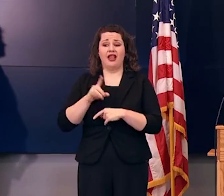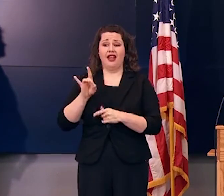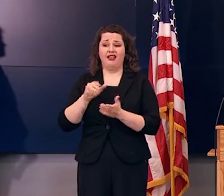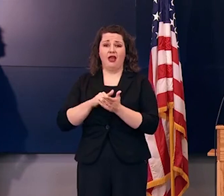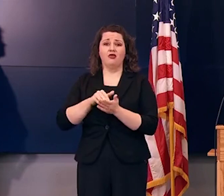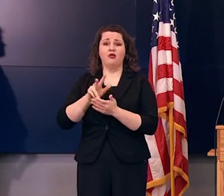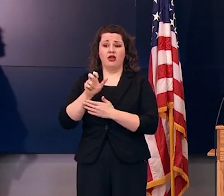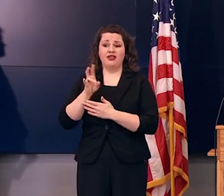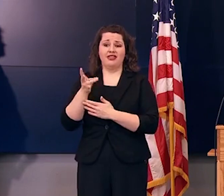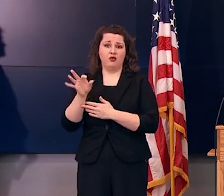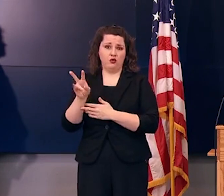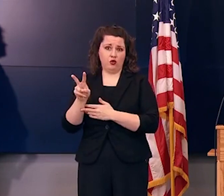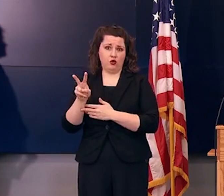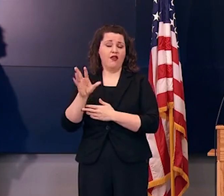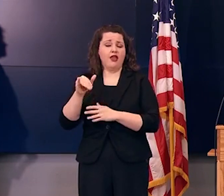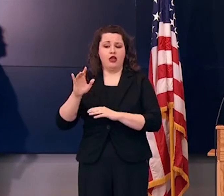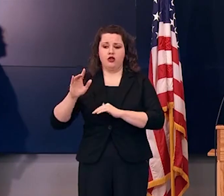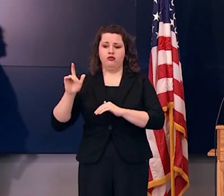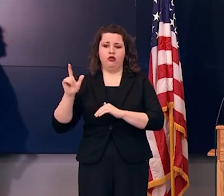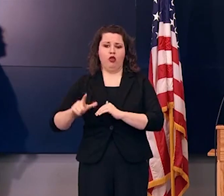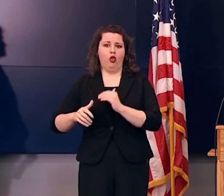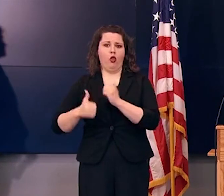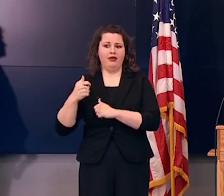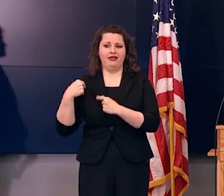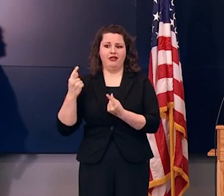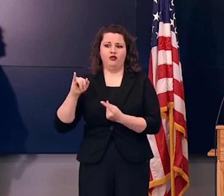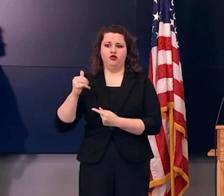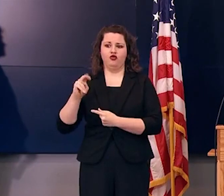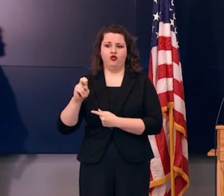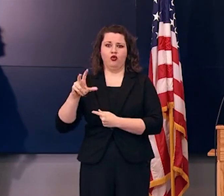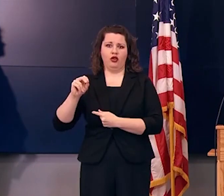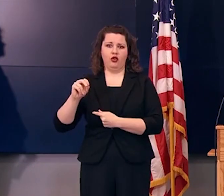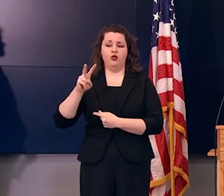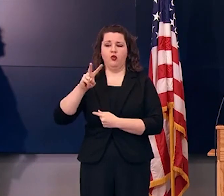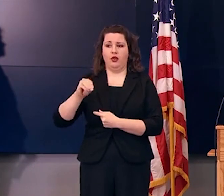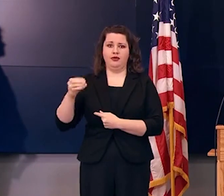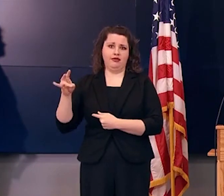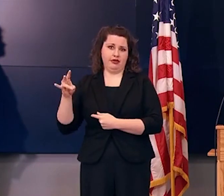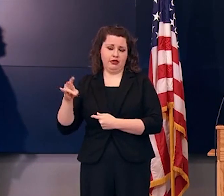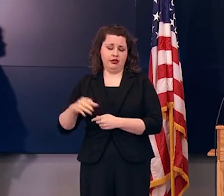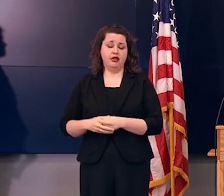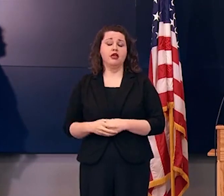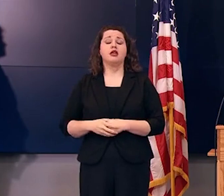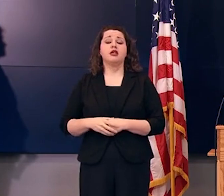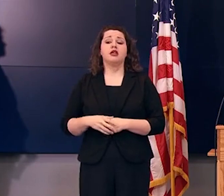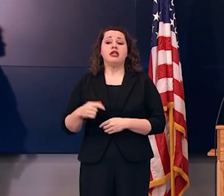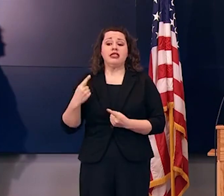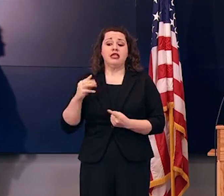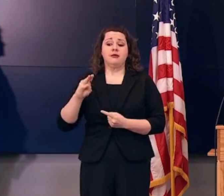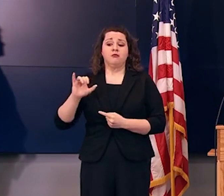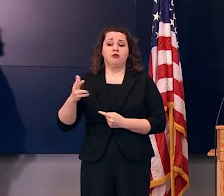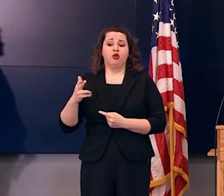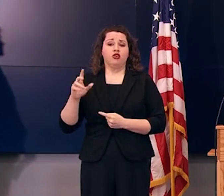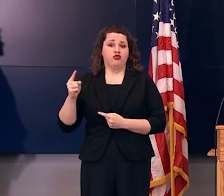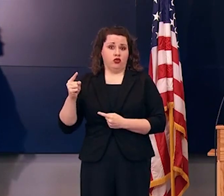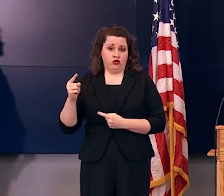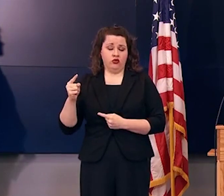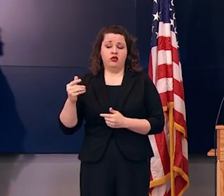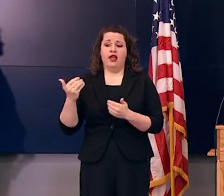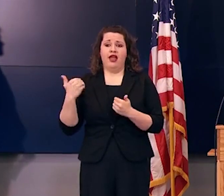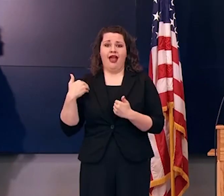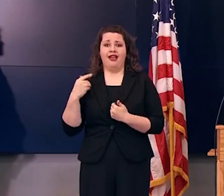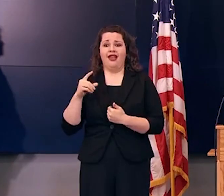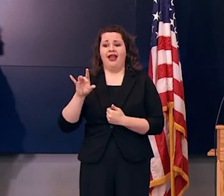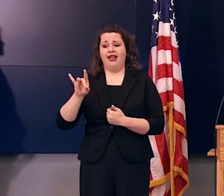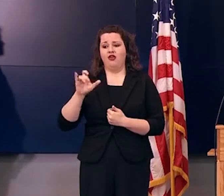8,372. This is the lowest it has been since June 30th, 2017. Since March 1st, we had